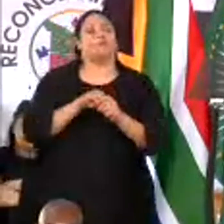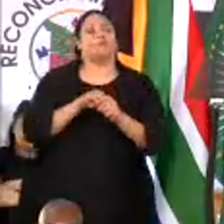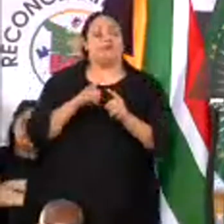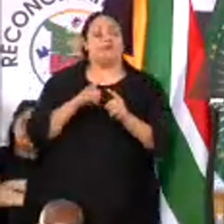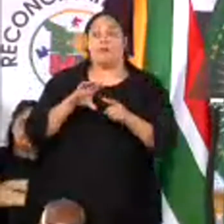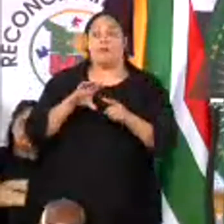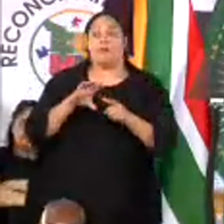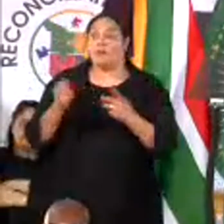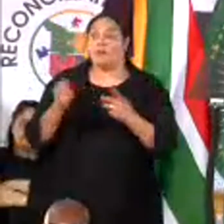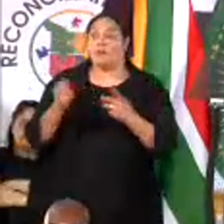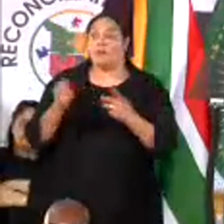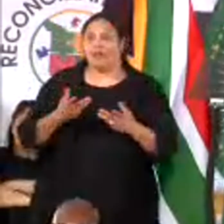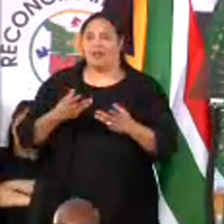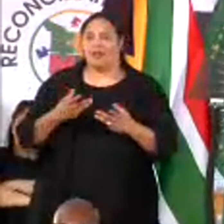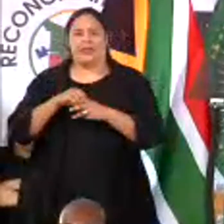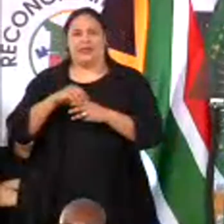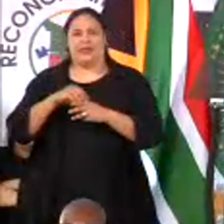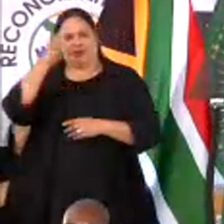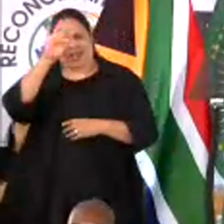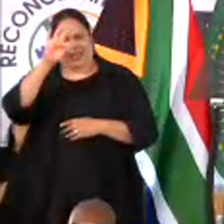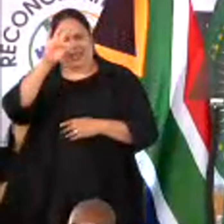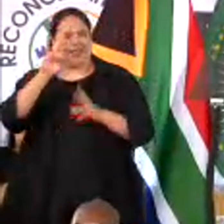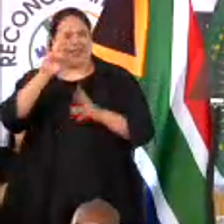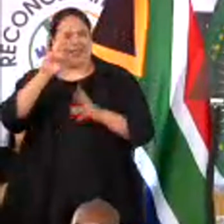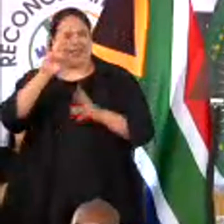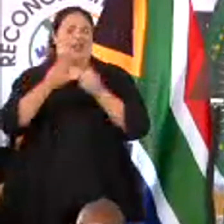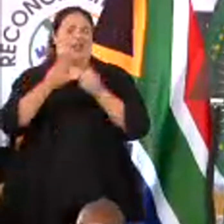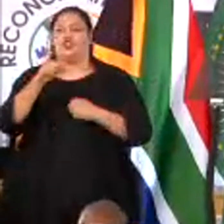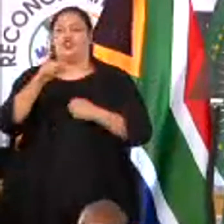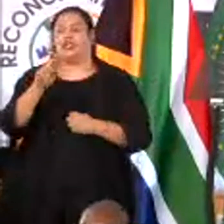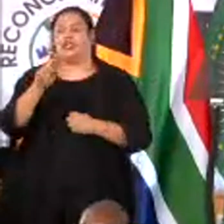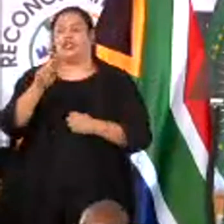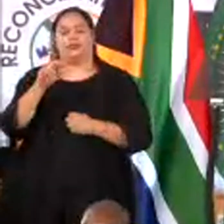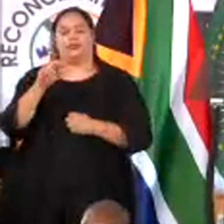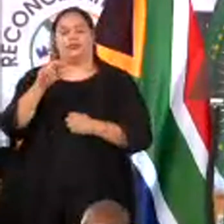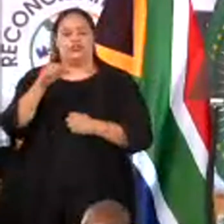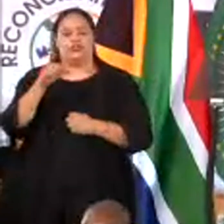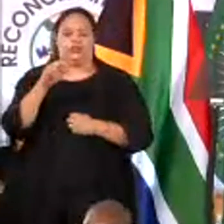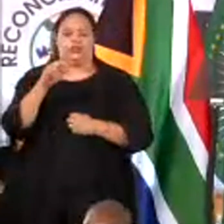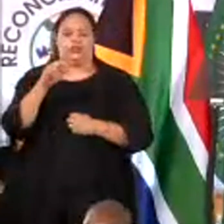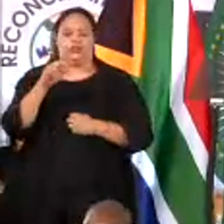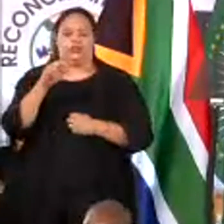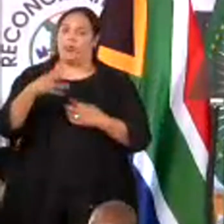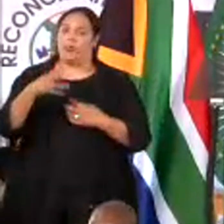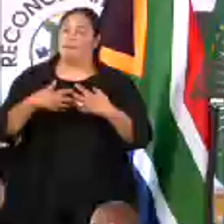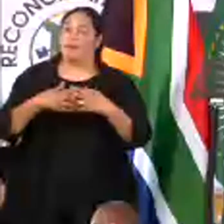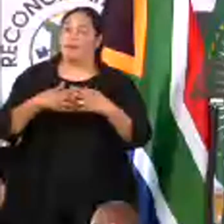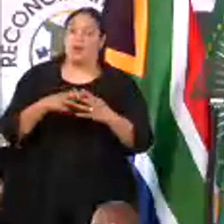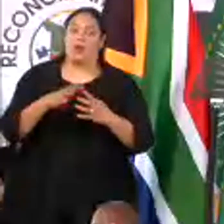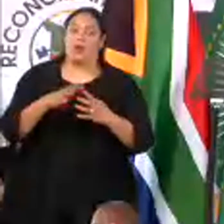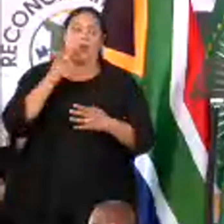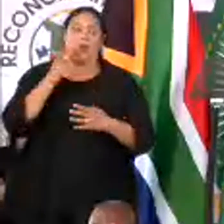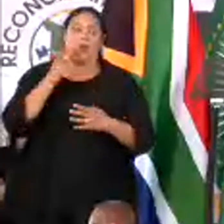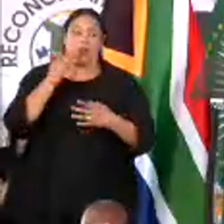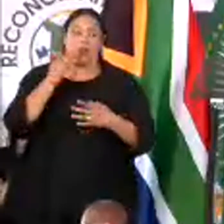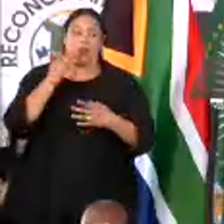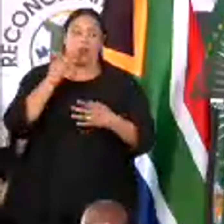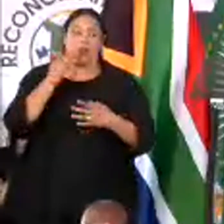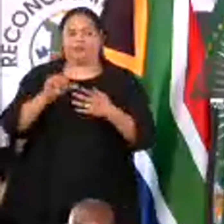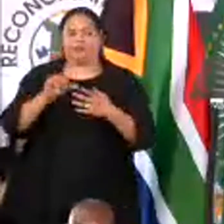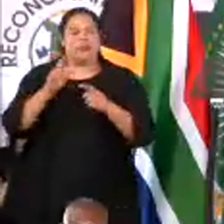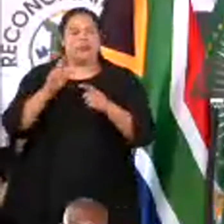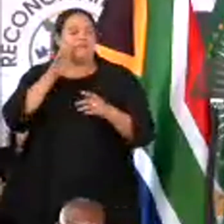found in the Government of National Unity that was formed following the